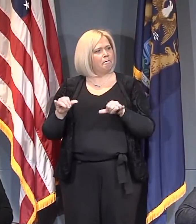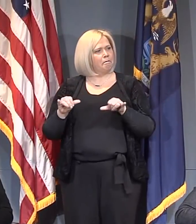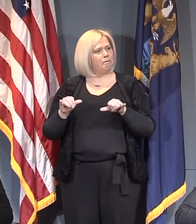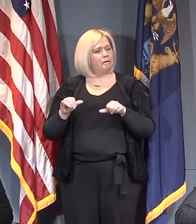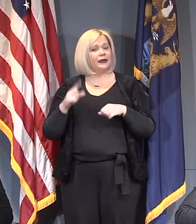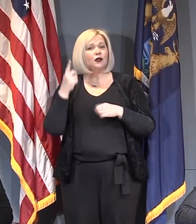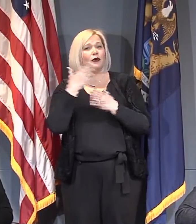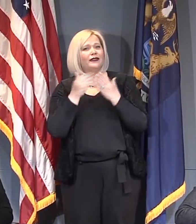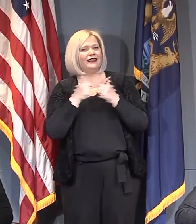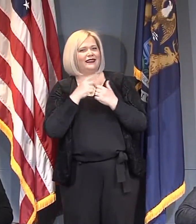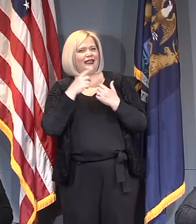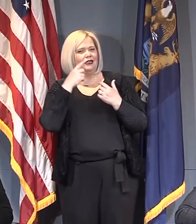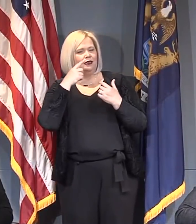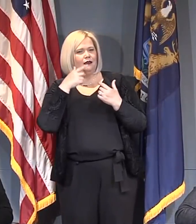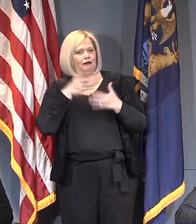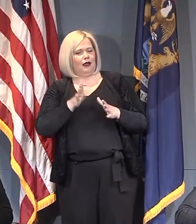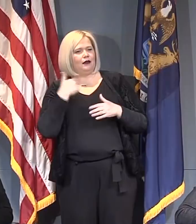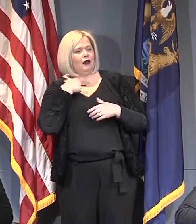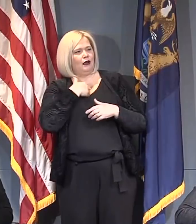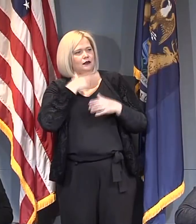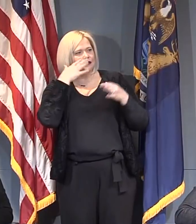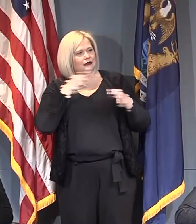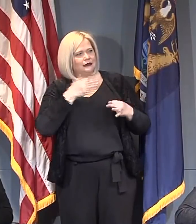that they had built in was that